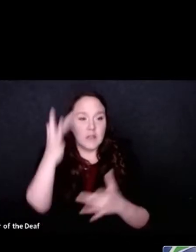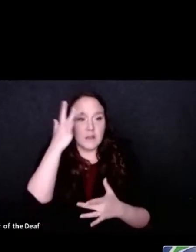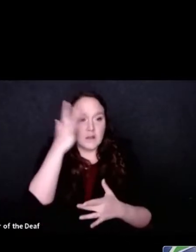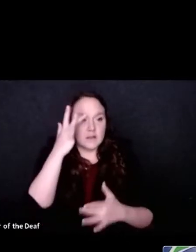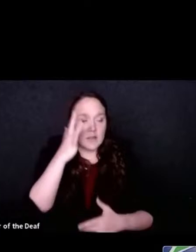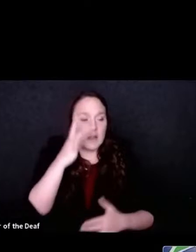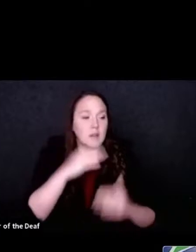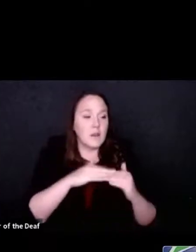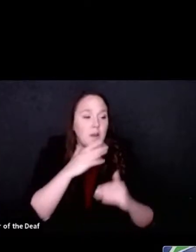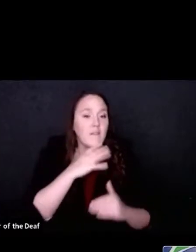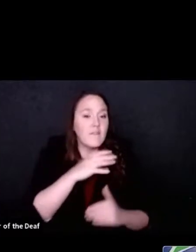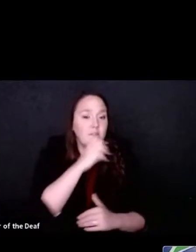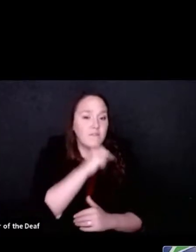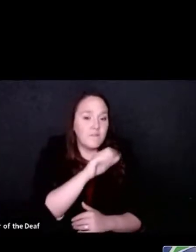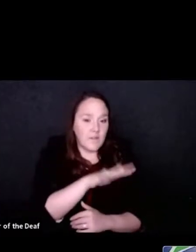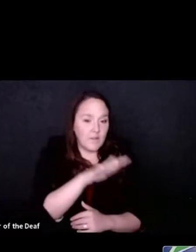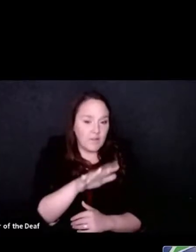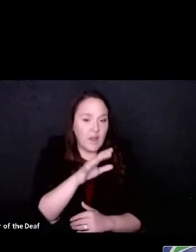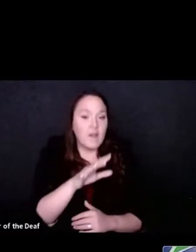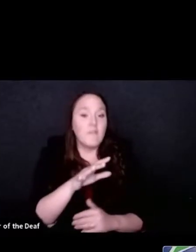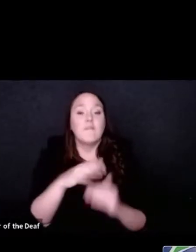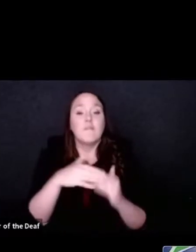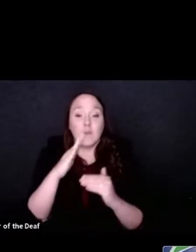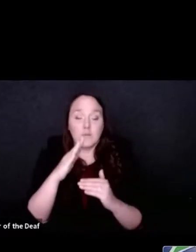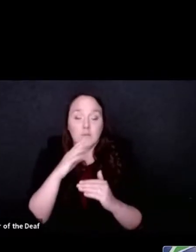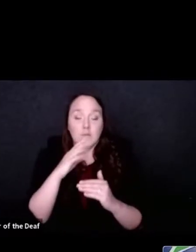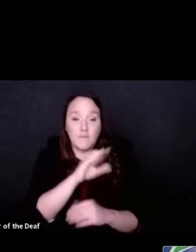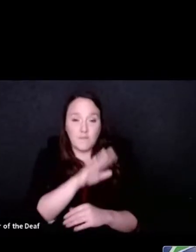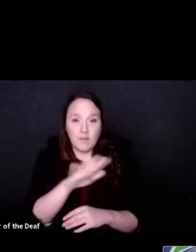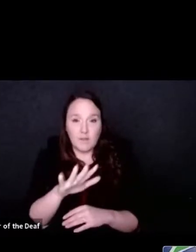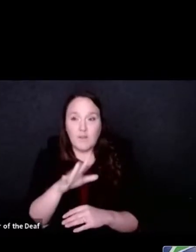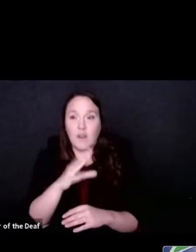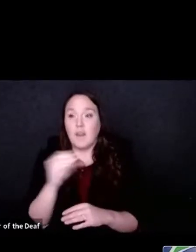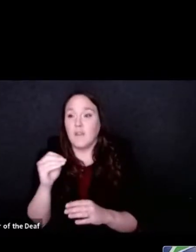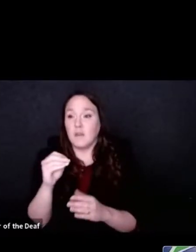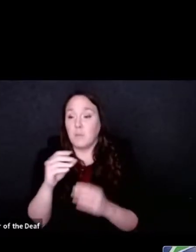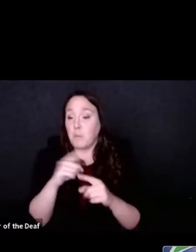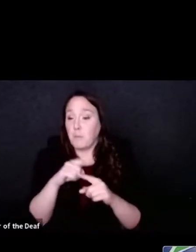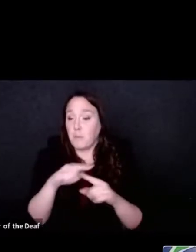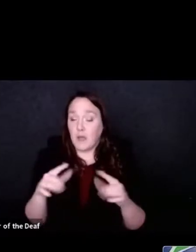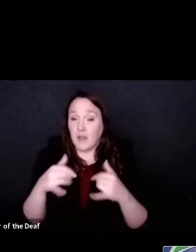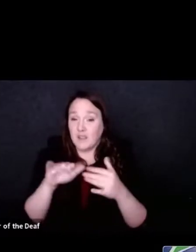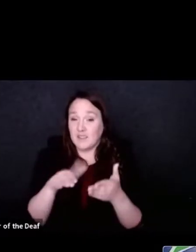is still 55 and older. Yes, I think that's a good summary.